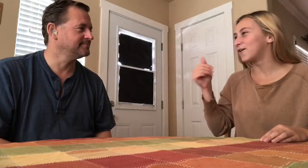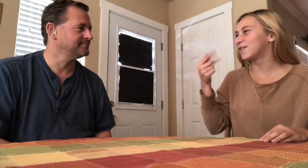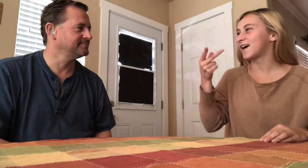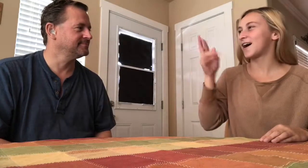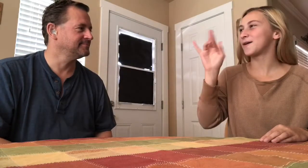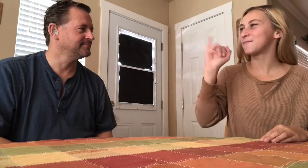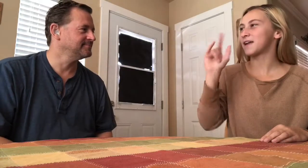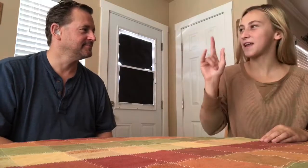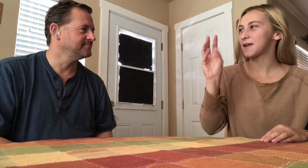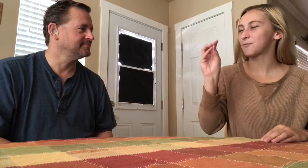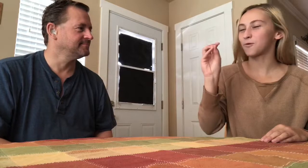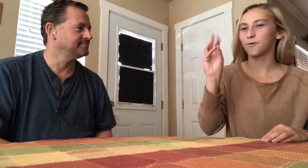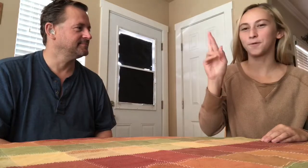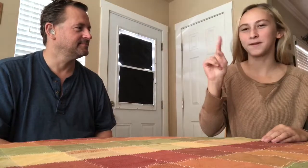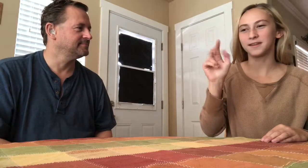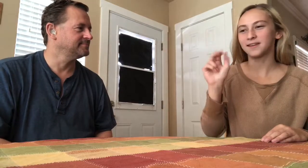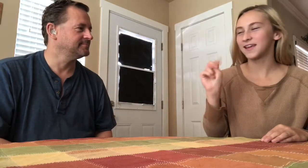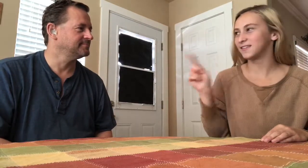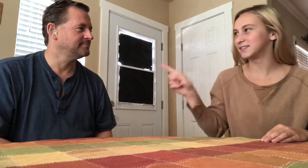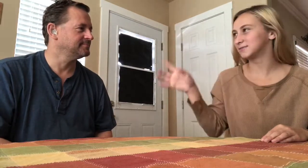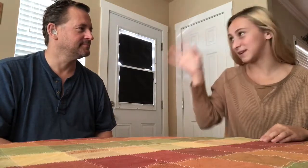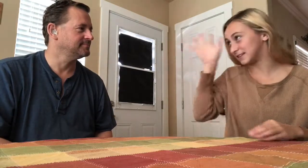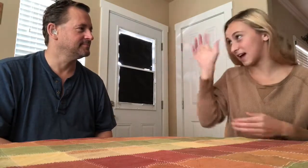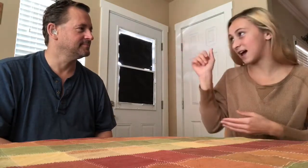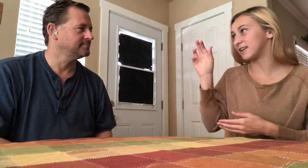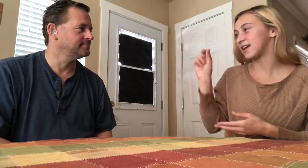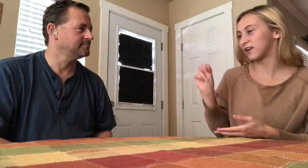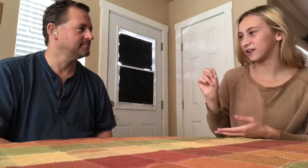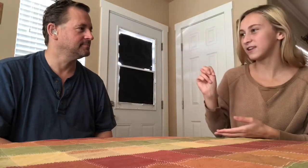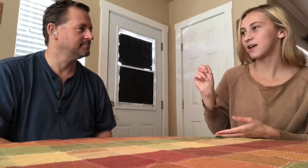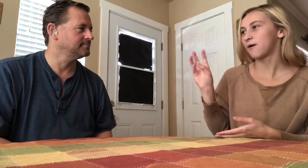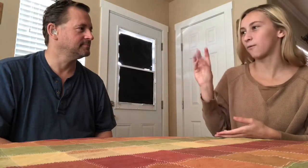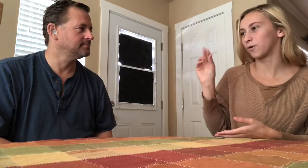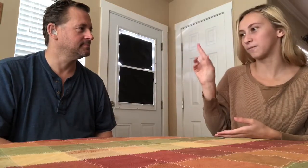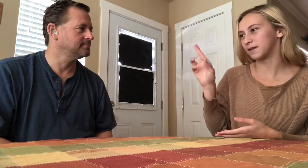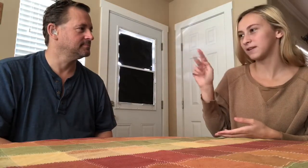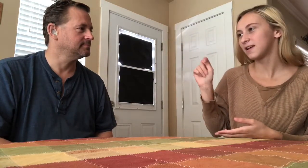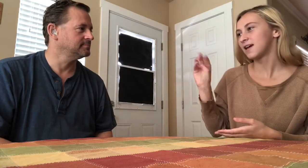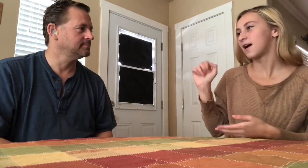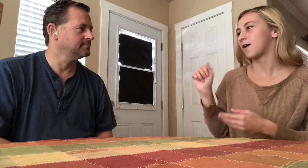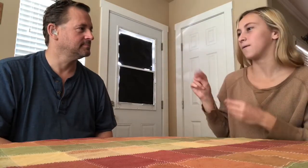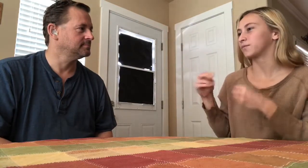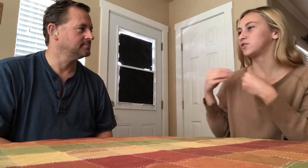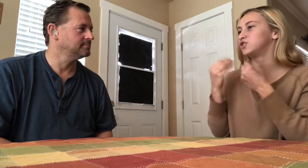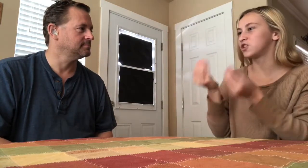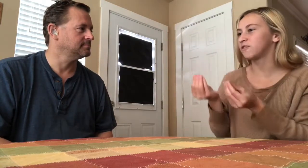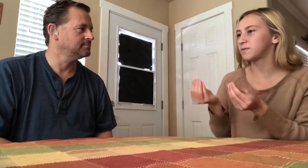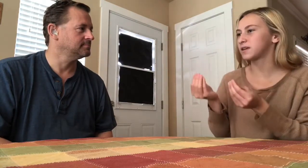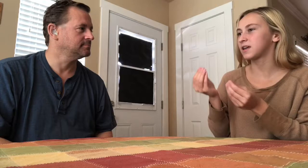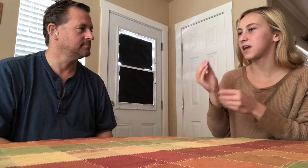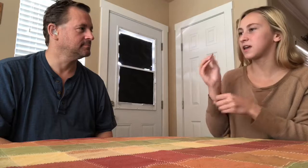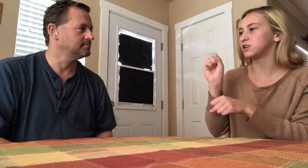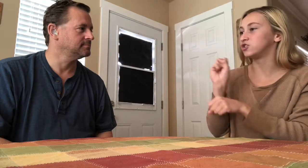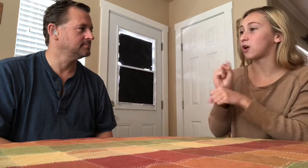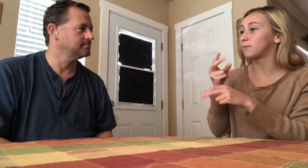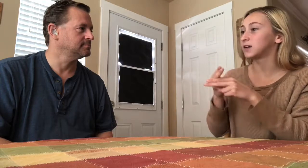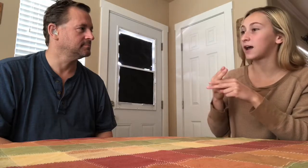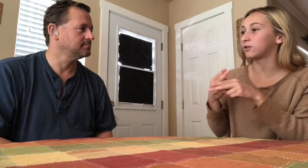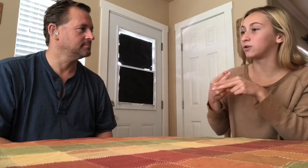Hello, I'm April Wortman, and this is my dad, Aaron Wortman. Could you give me a job title and a